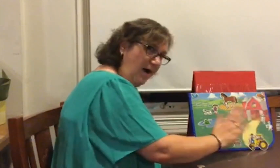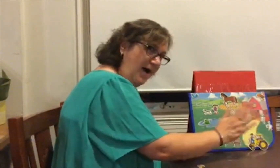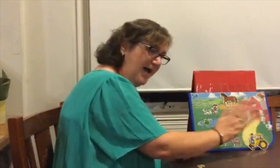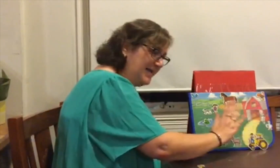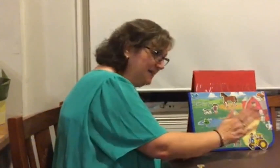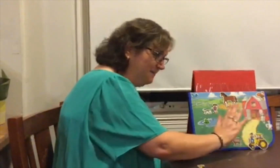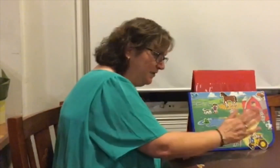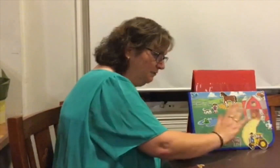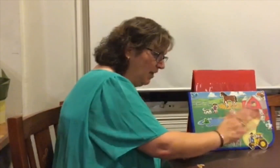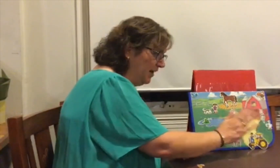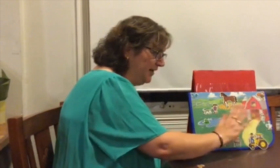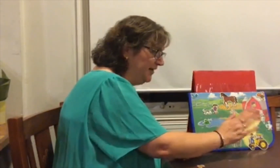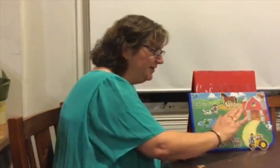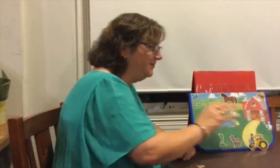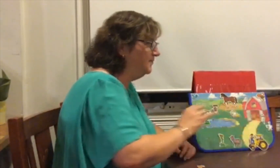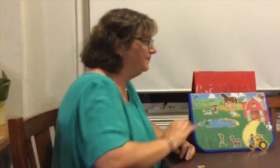Hi, everyone.